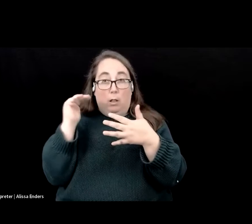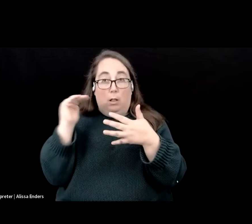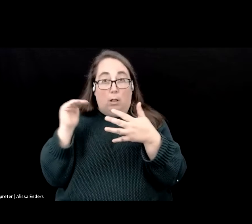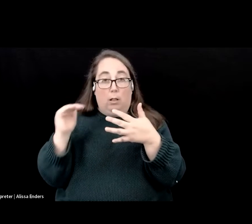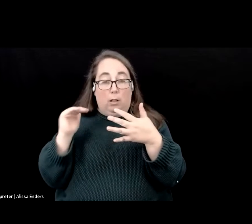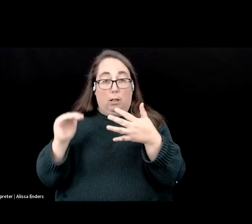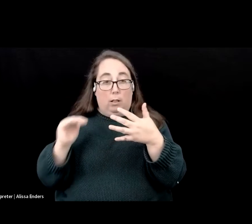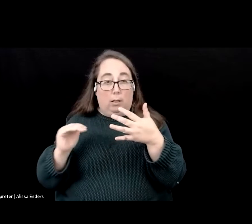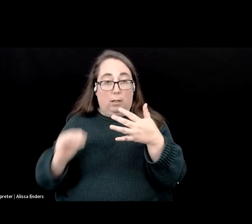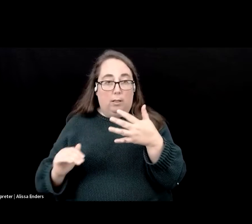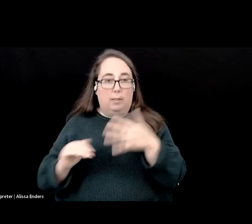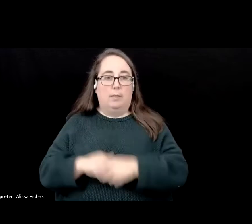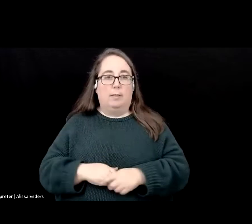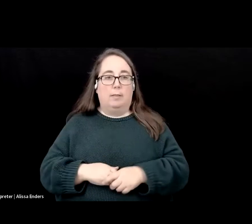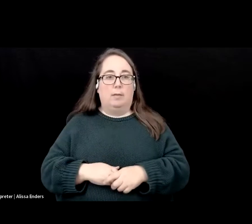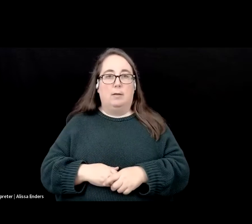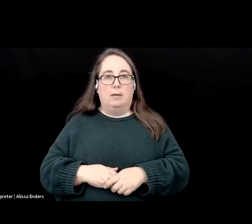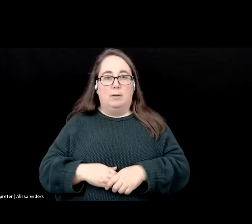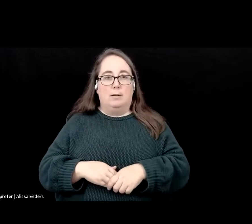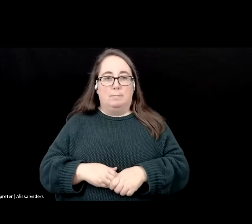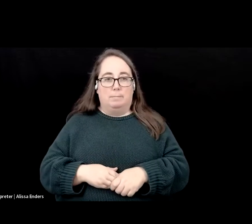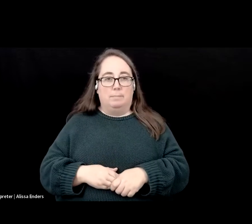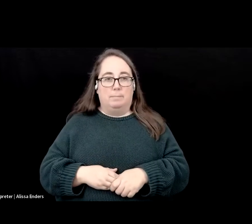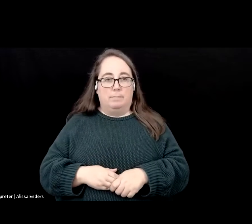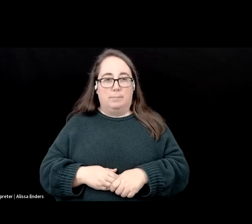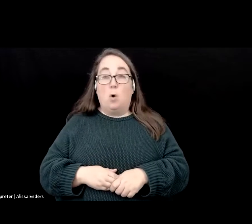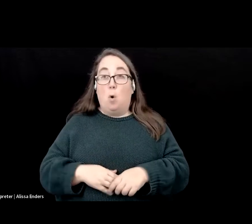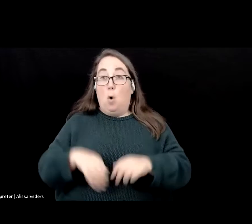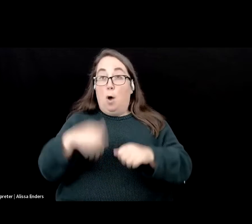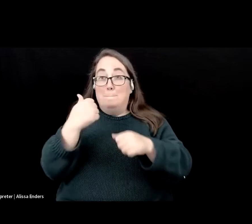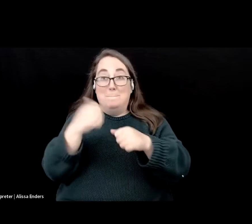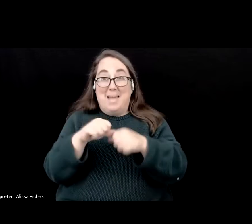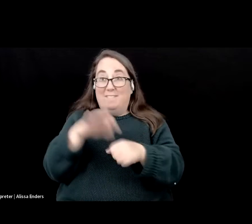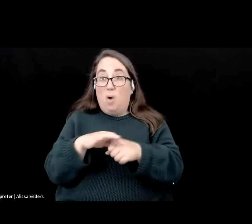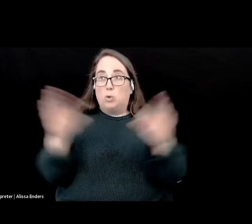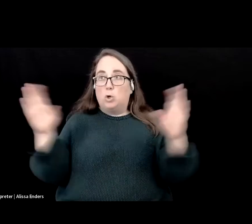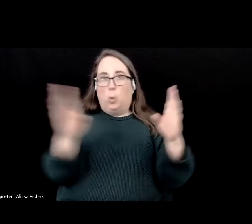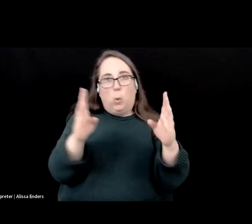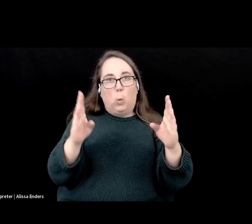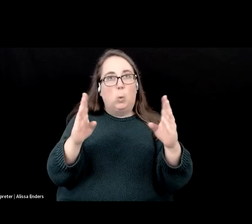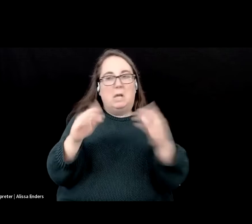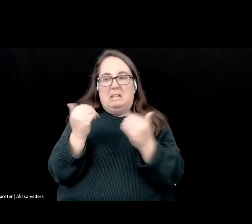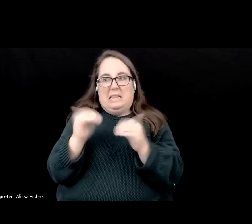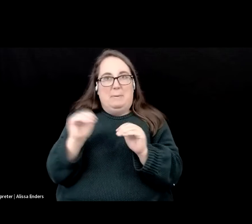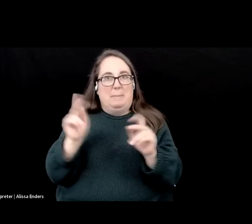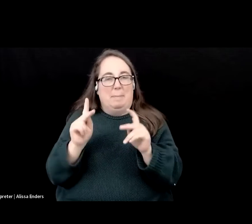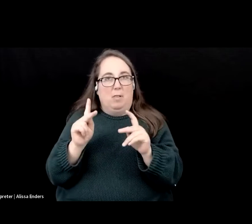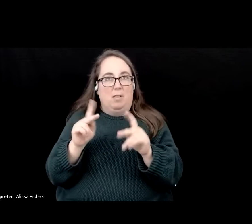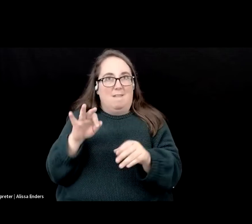done recently, shortening the window from which to deliver mail ballots, limiting the use of absentee ballots,